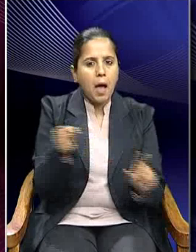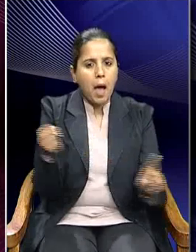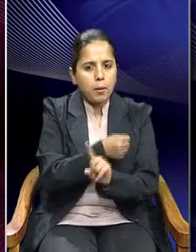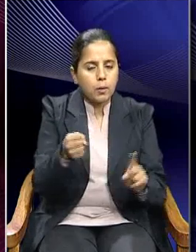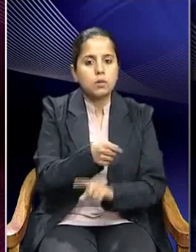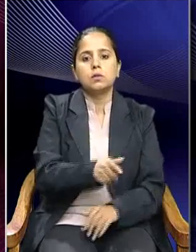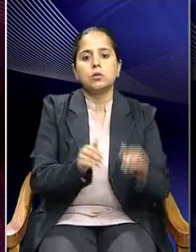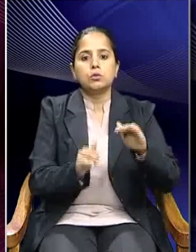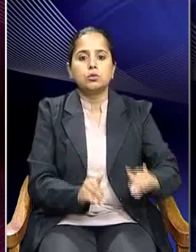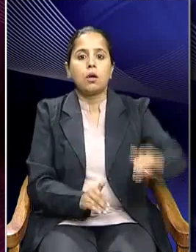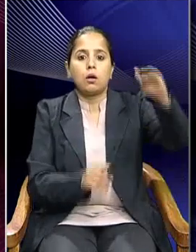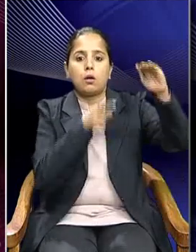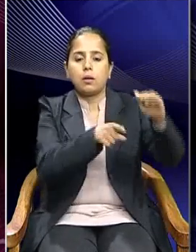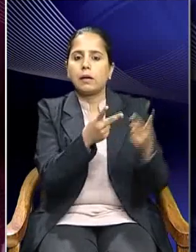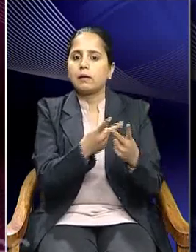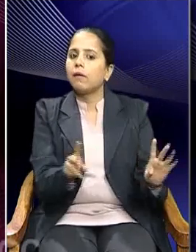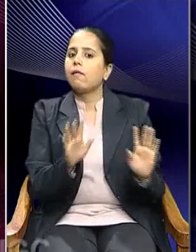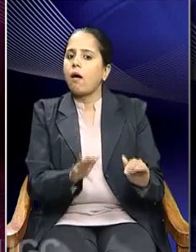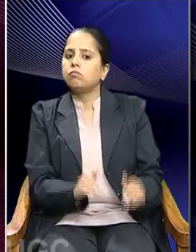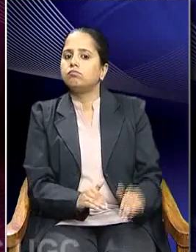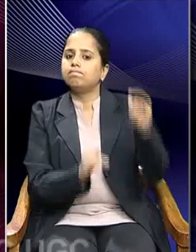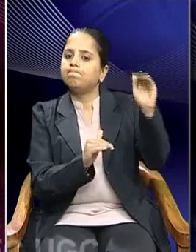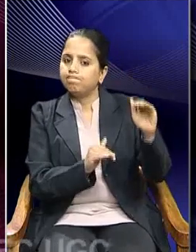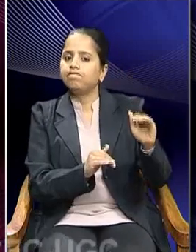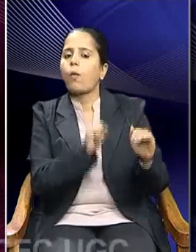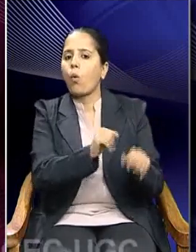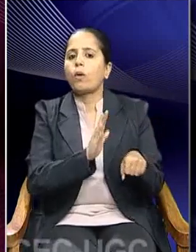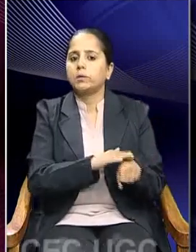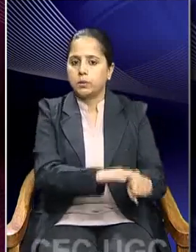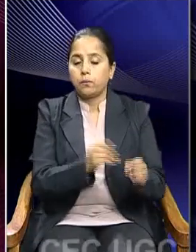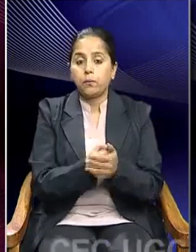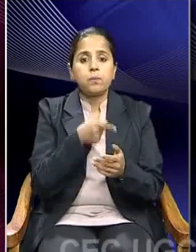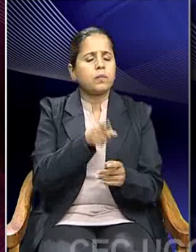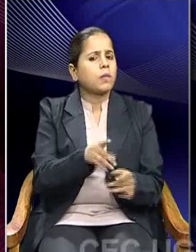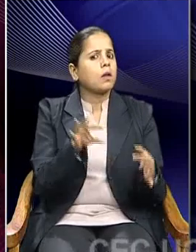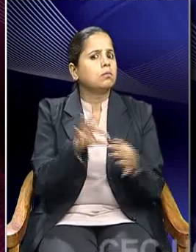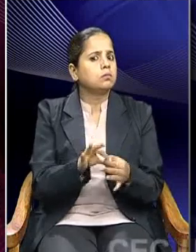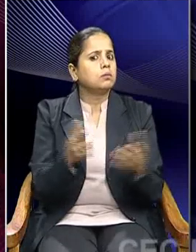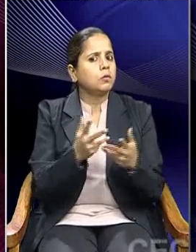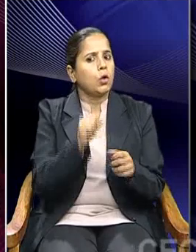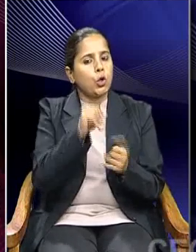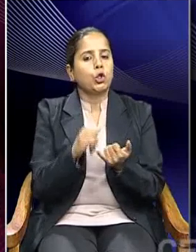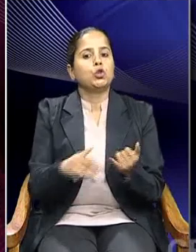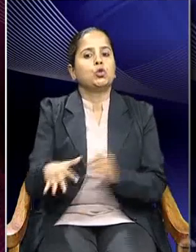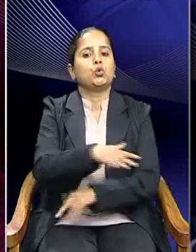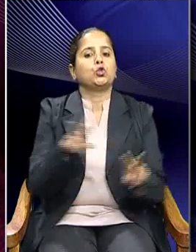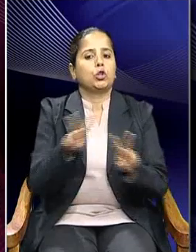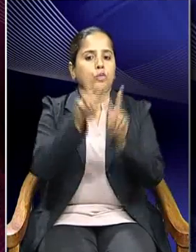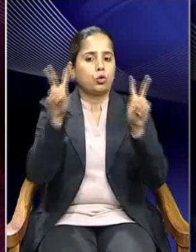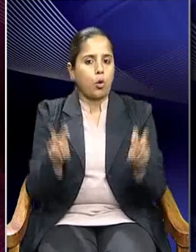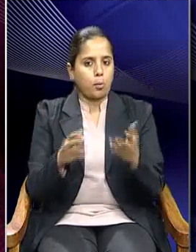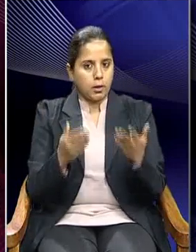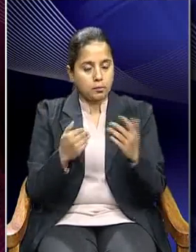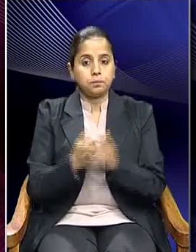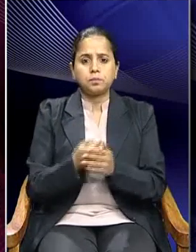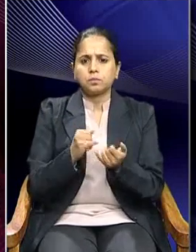to become a deviant. So it is connected to your social context.